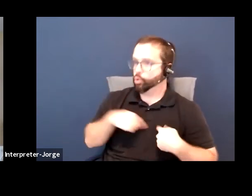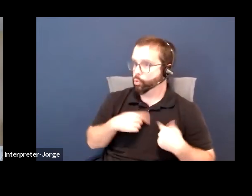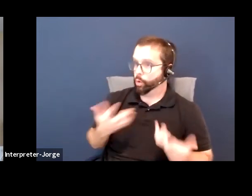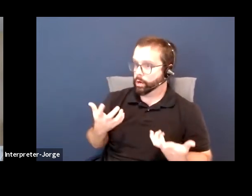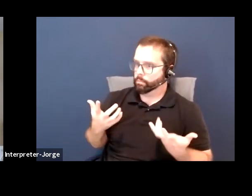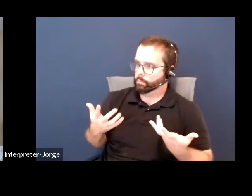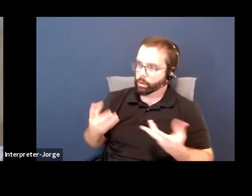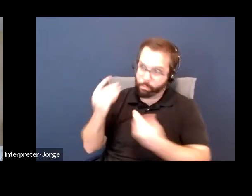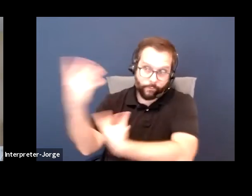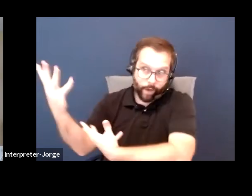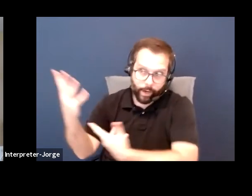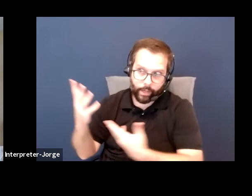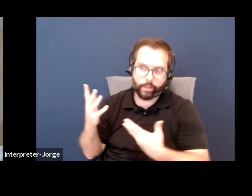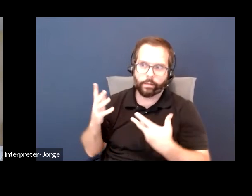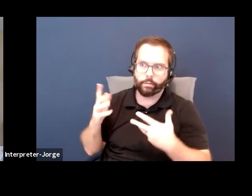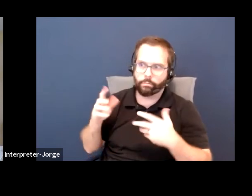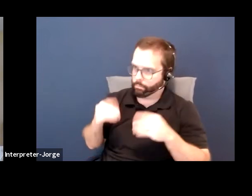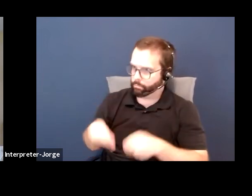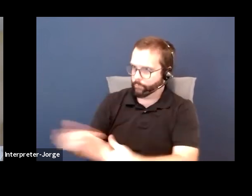the information to them.